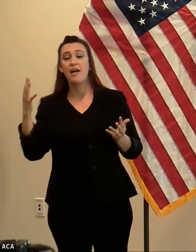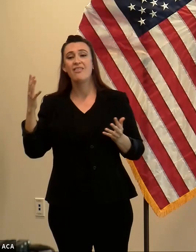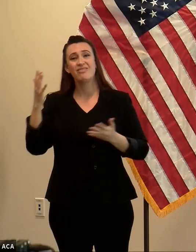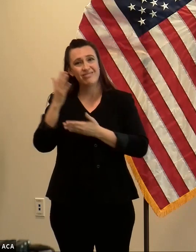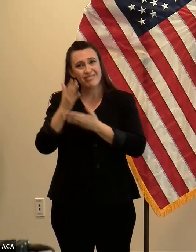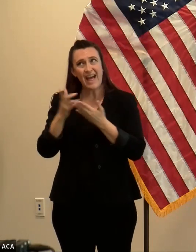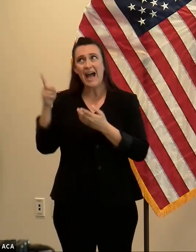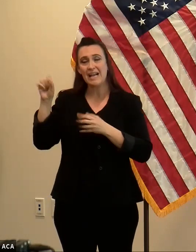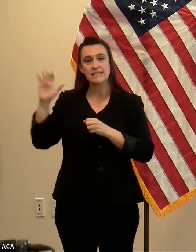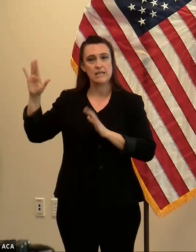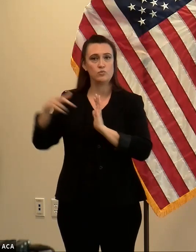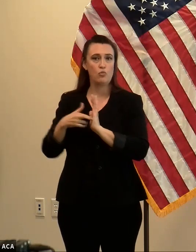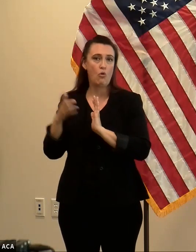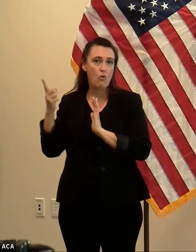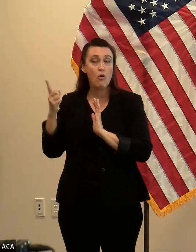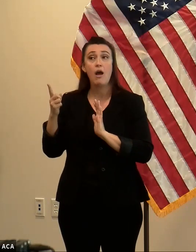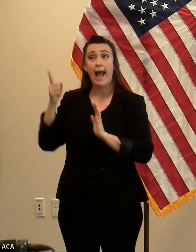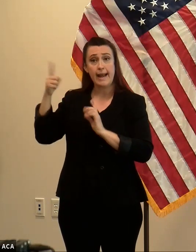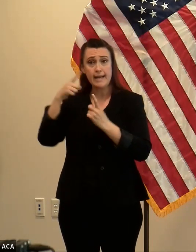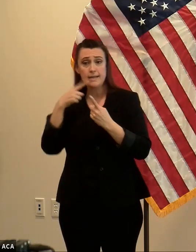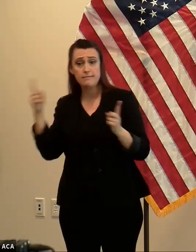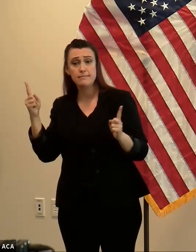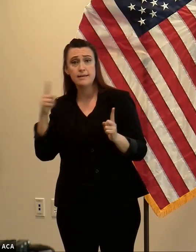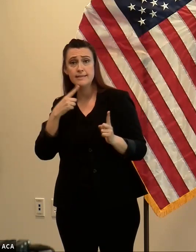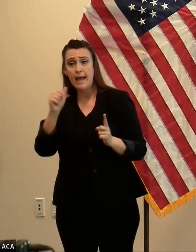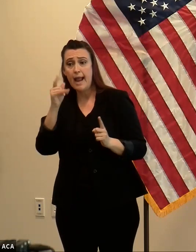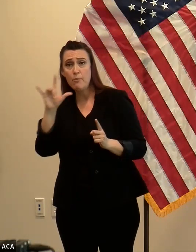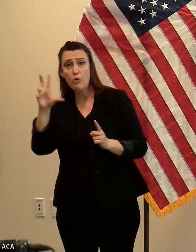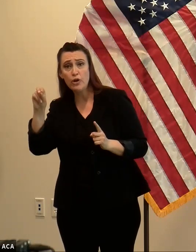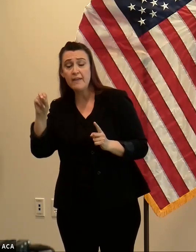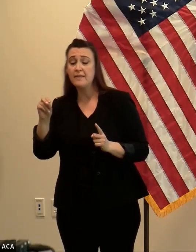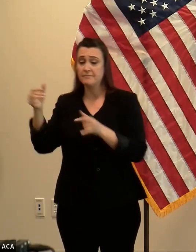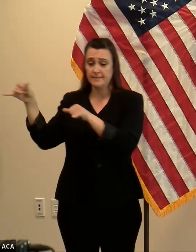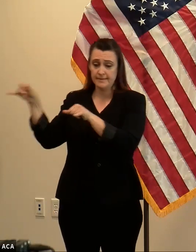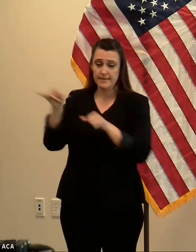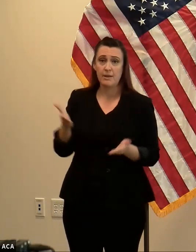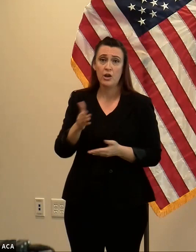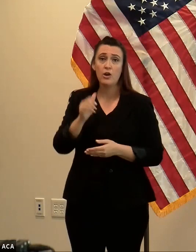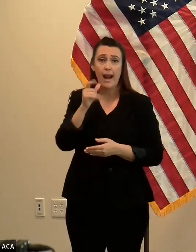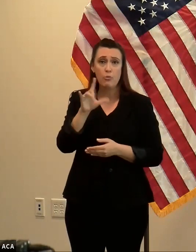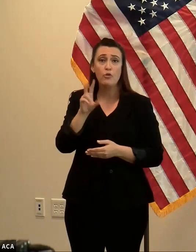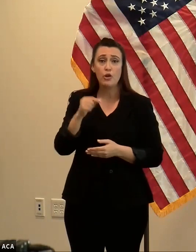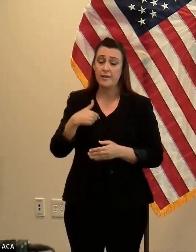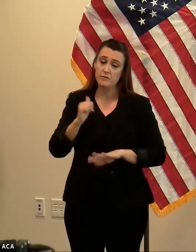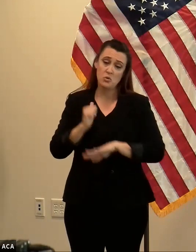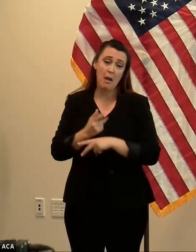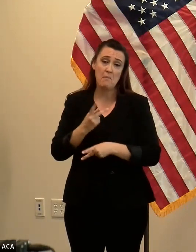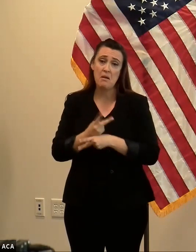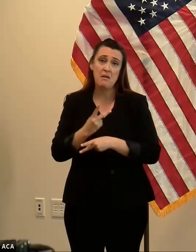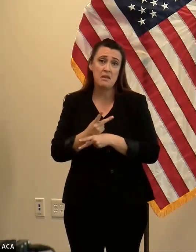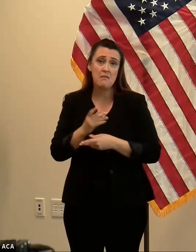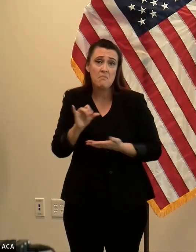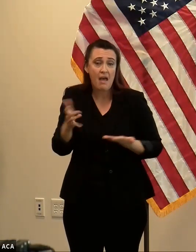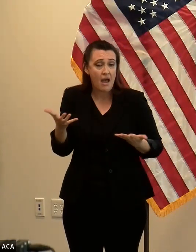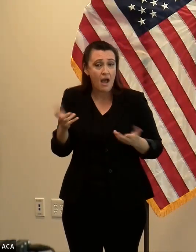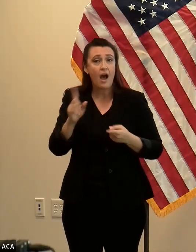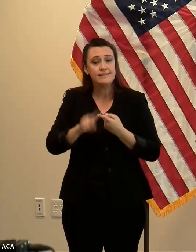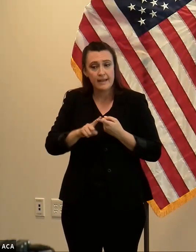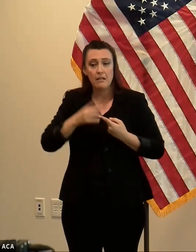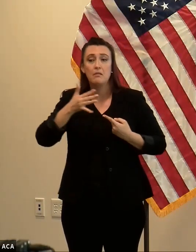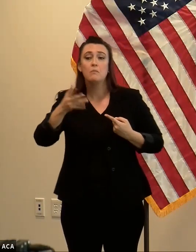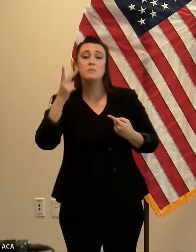today coincides with Arizona's date of April 30th. I'm going to continue to make the best decisions